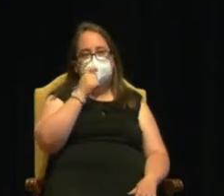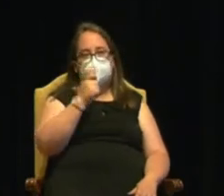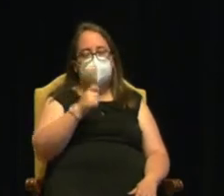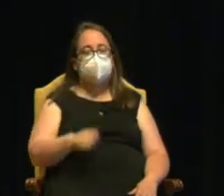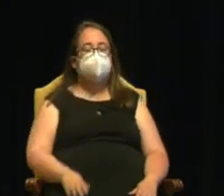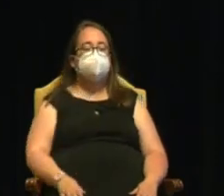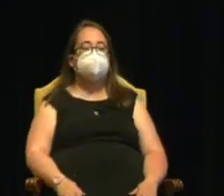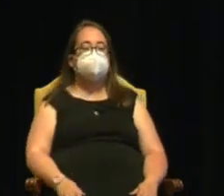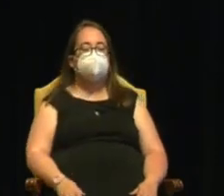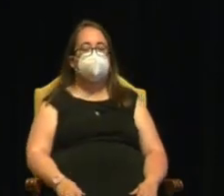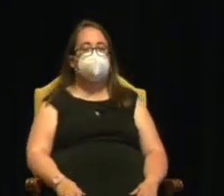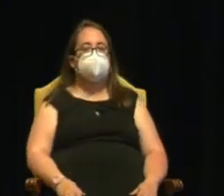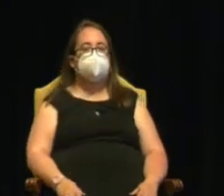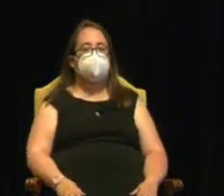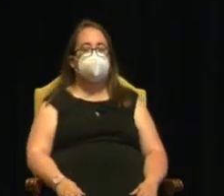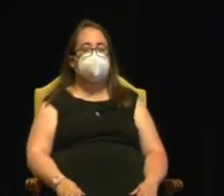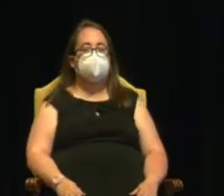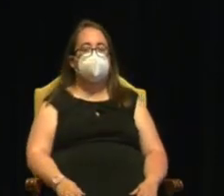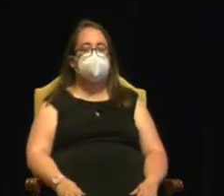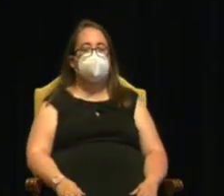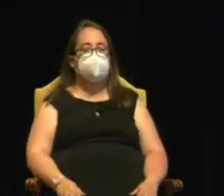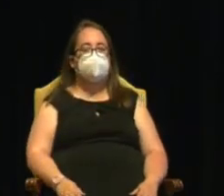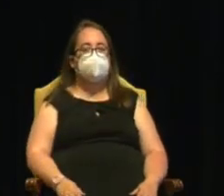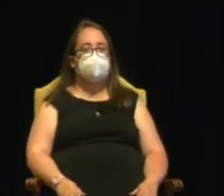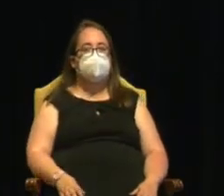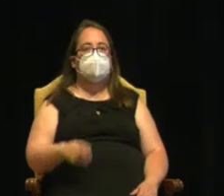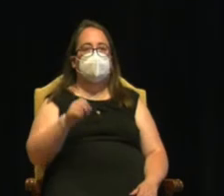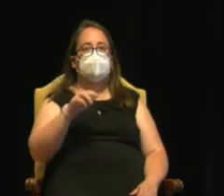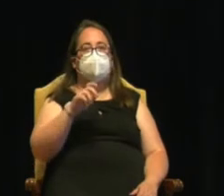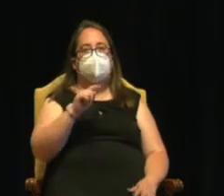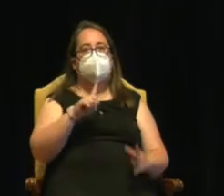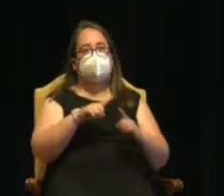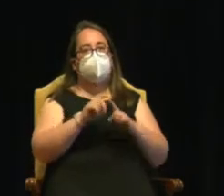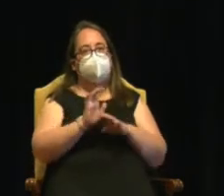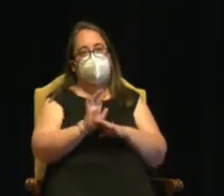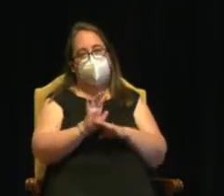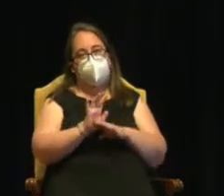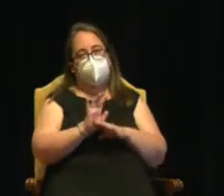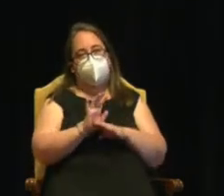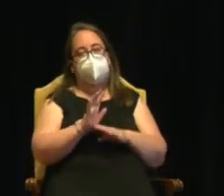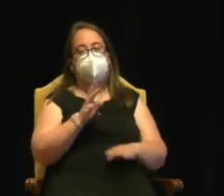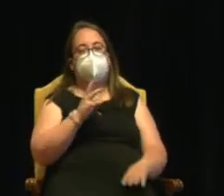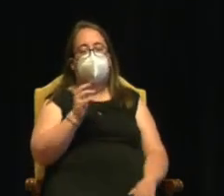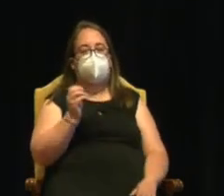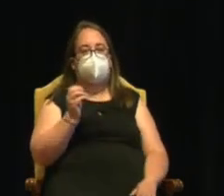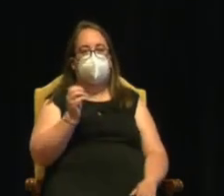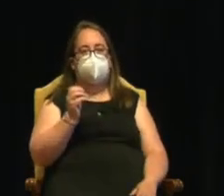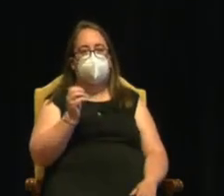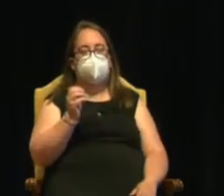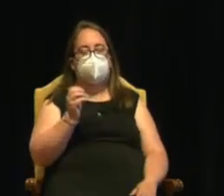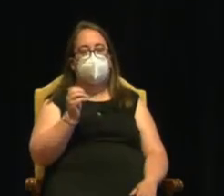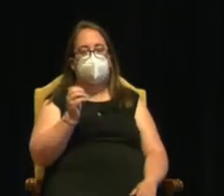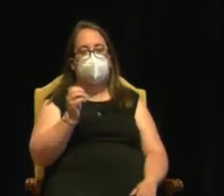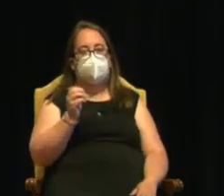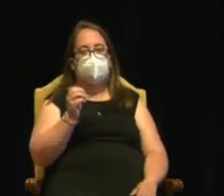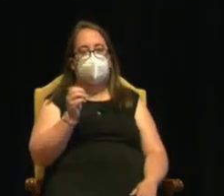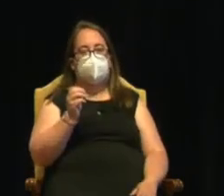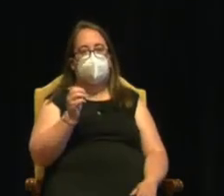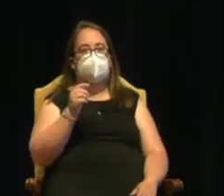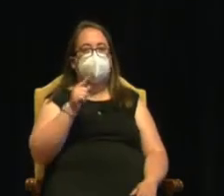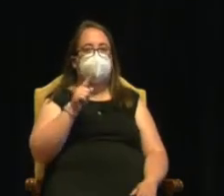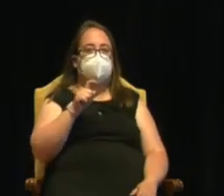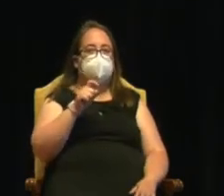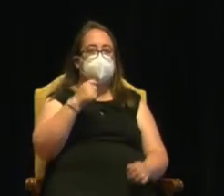I basically listen to podcasts about film. And, you know, I'm a huge fan of You Must Remember